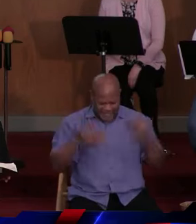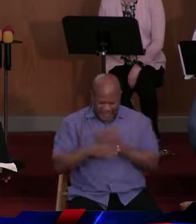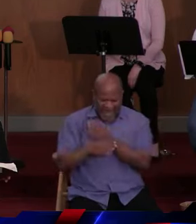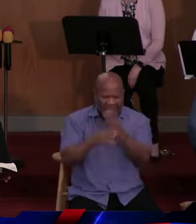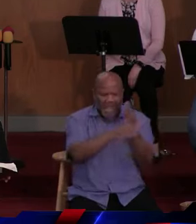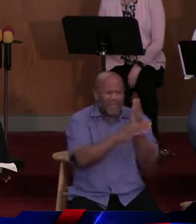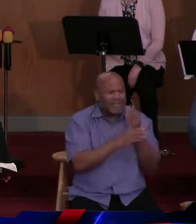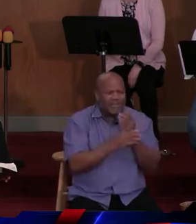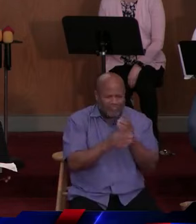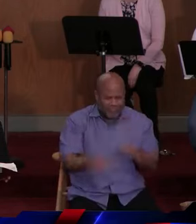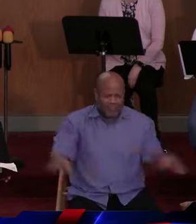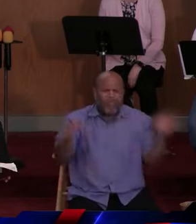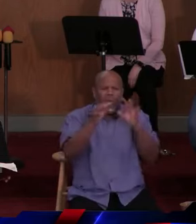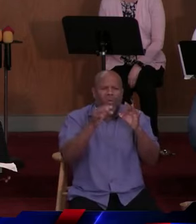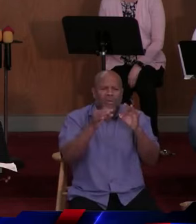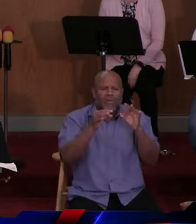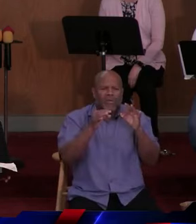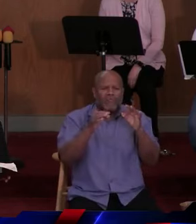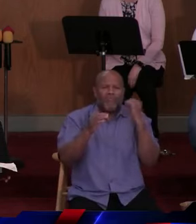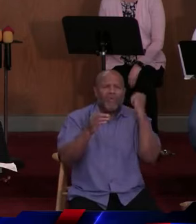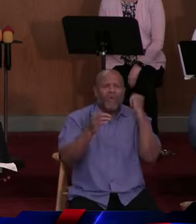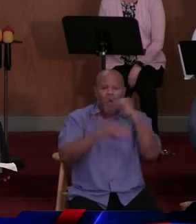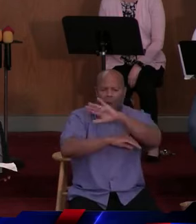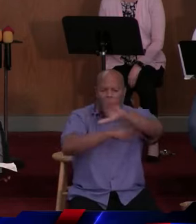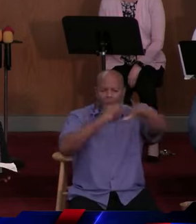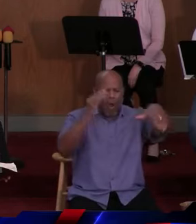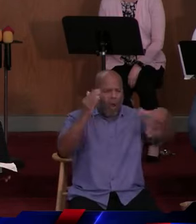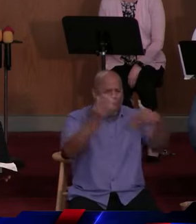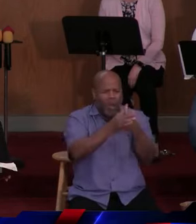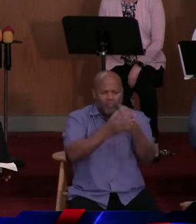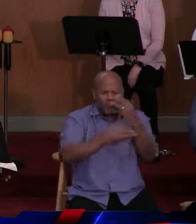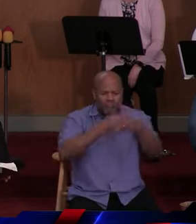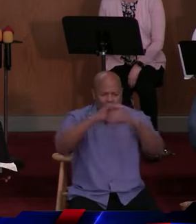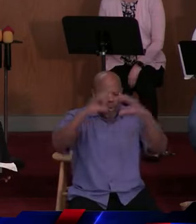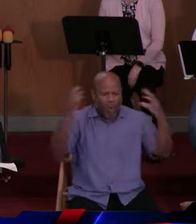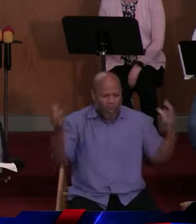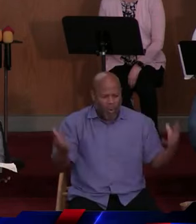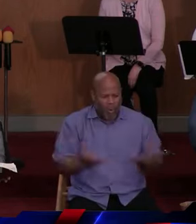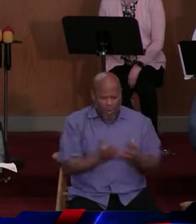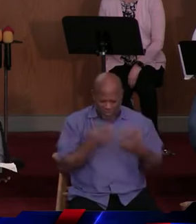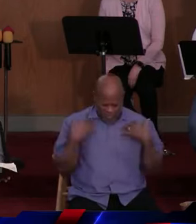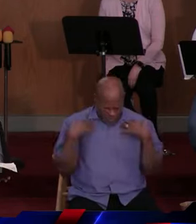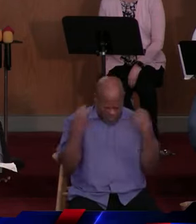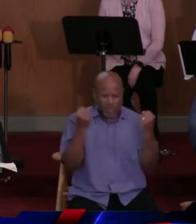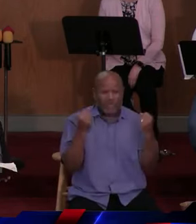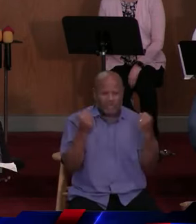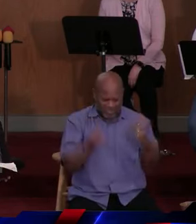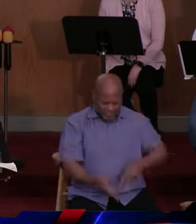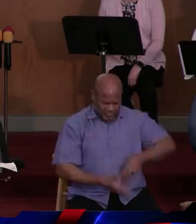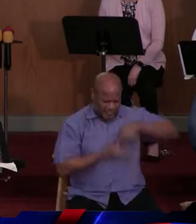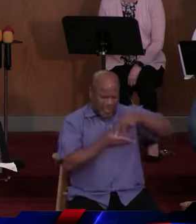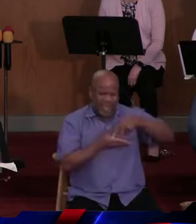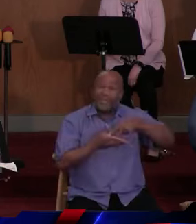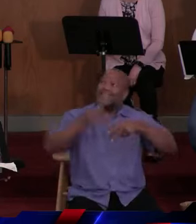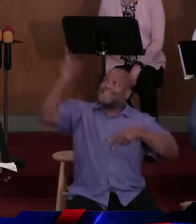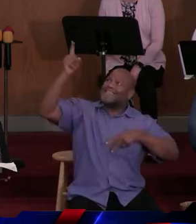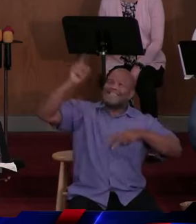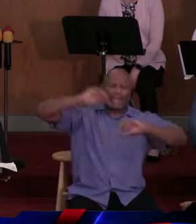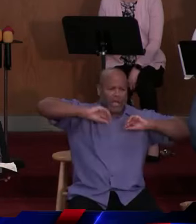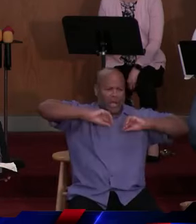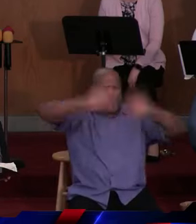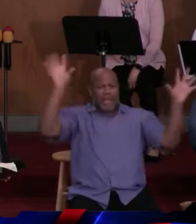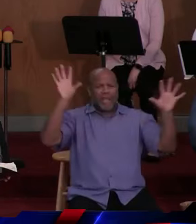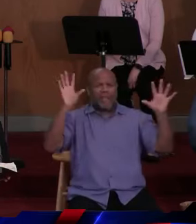still the best hope for all of humanity. Courage to stand on our convictions that Jesus is the clearest